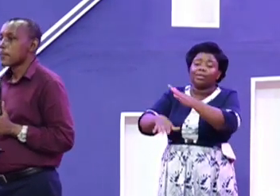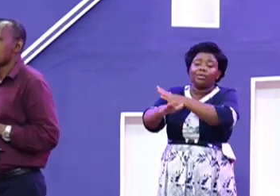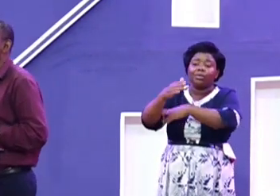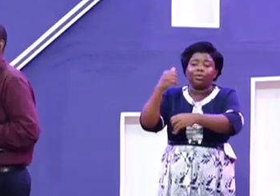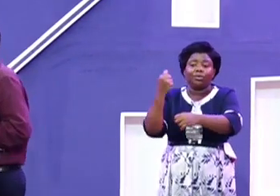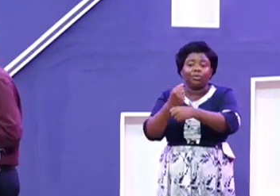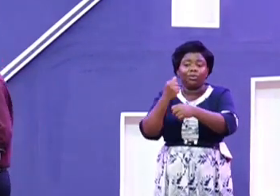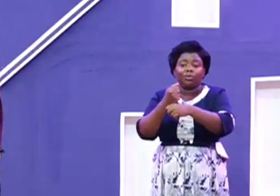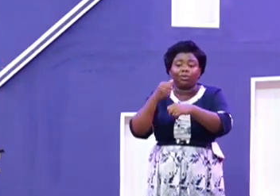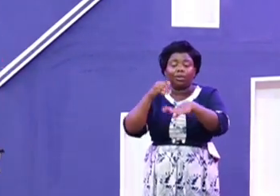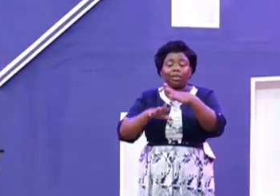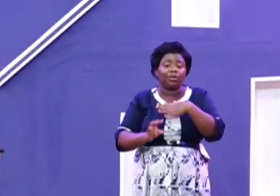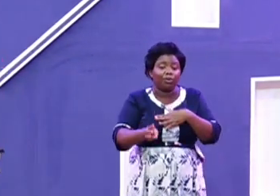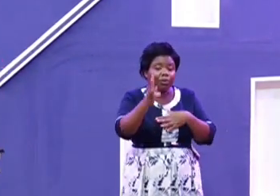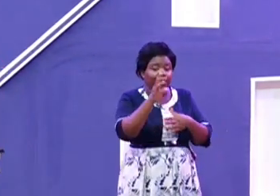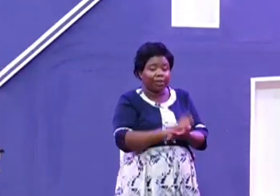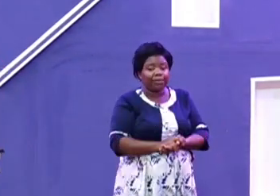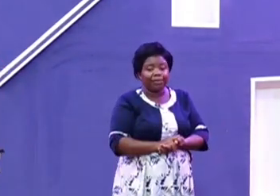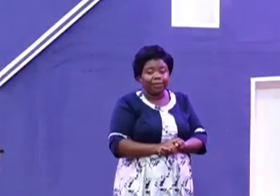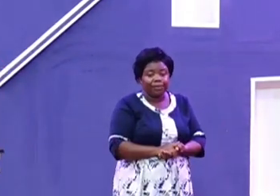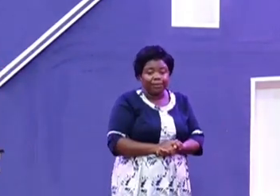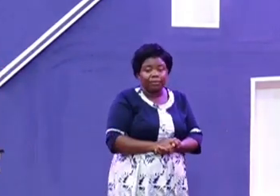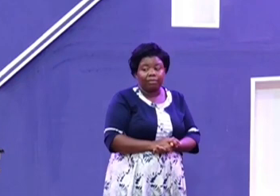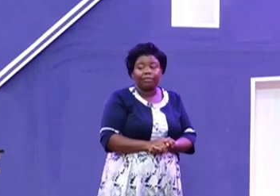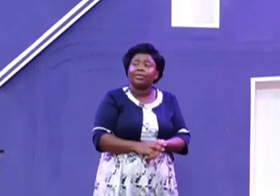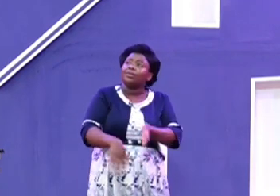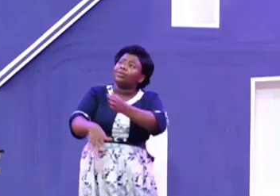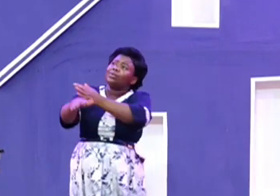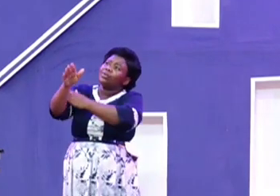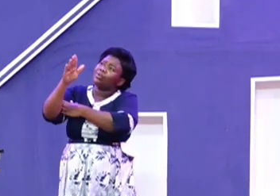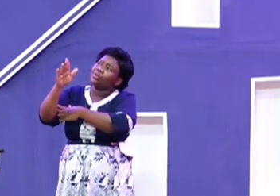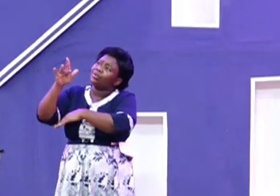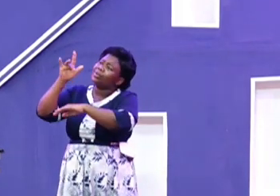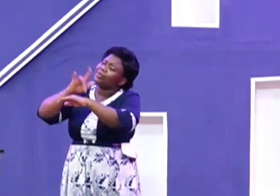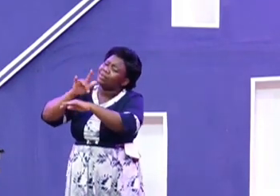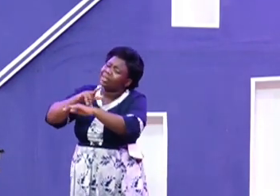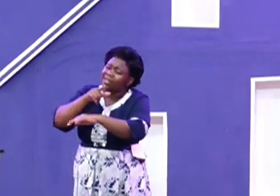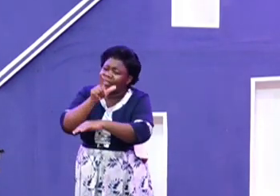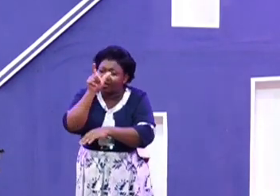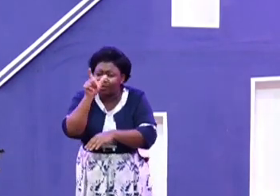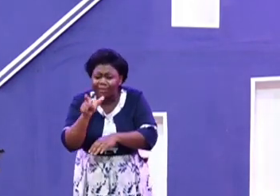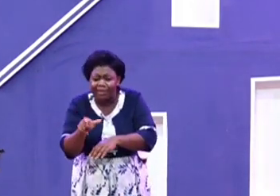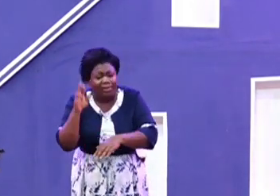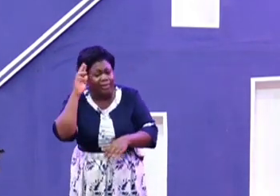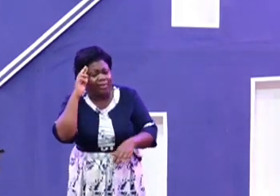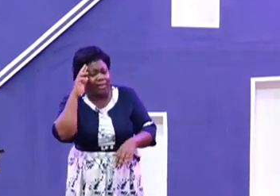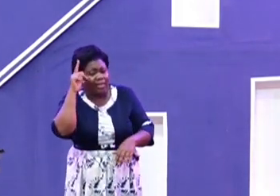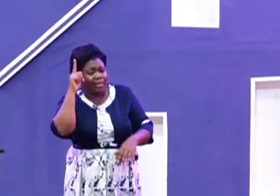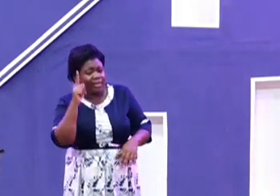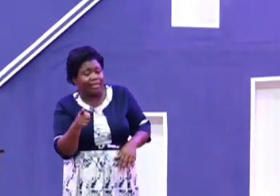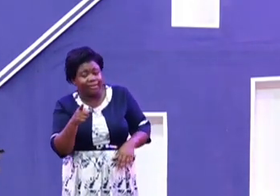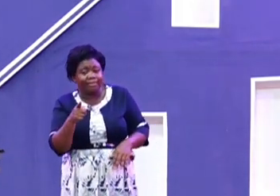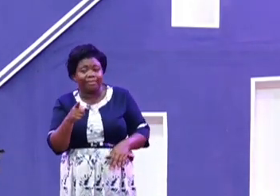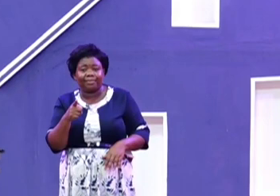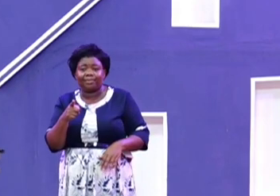even have your way, the way you want him to work for you. Ha, Mukama kwata kugundi, mujjukize.